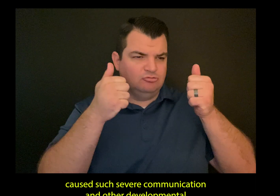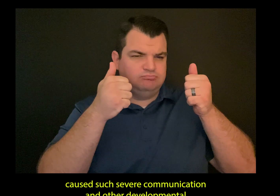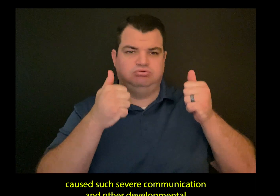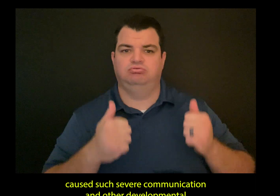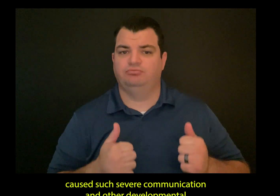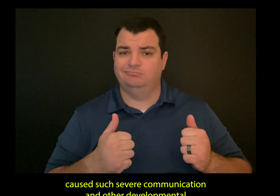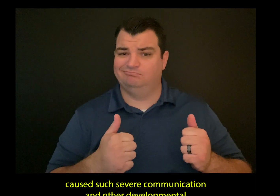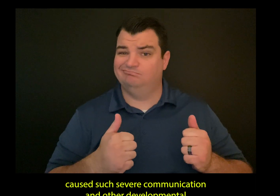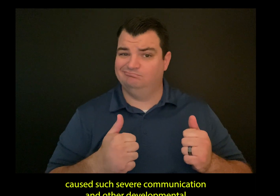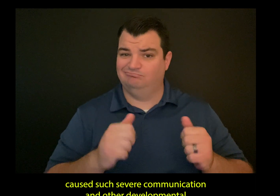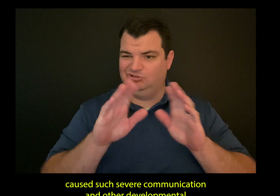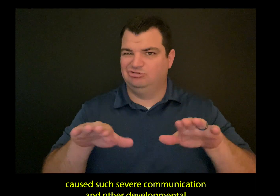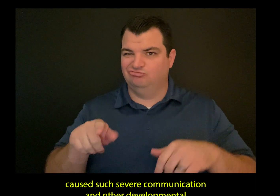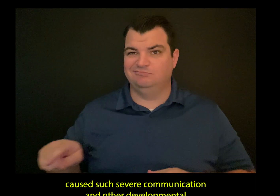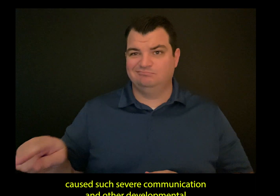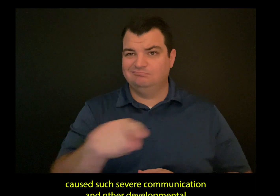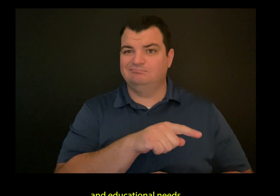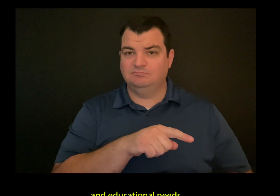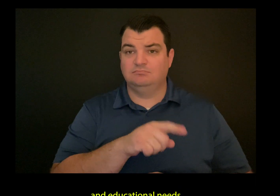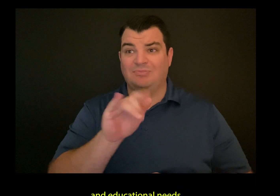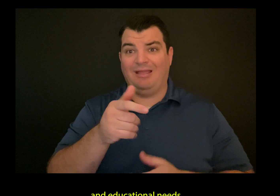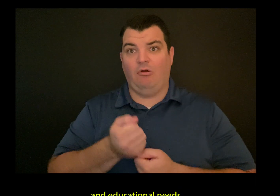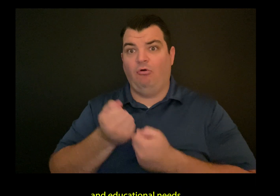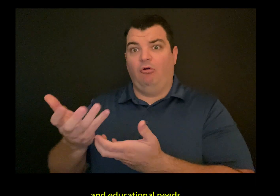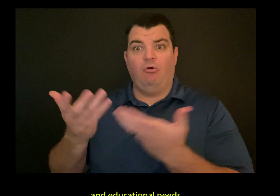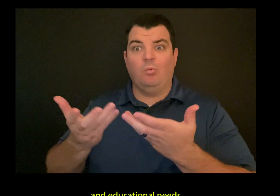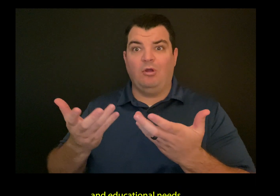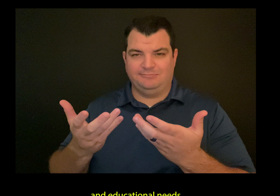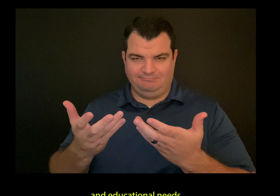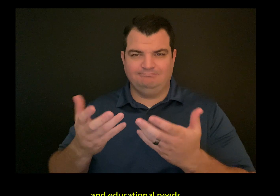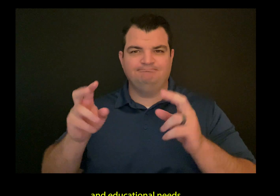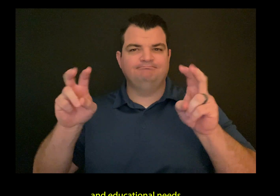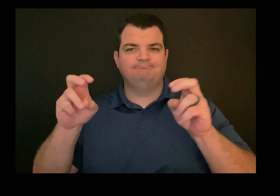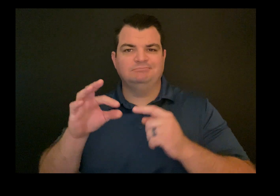severe communication and other developmental and educational needs